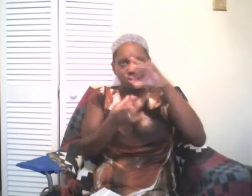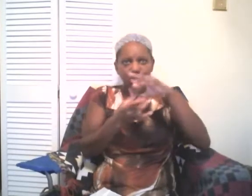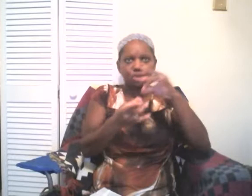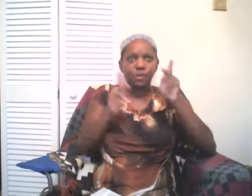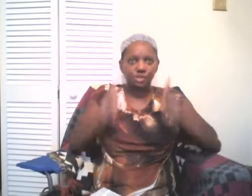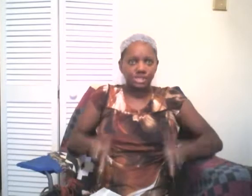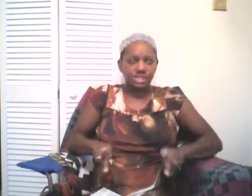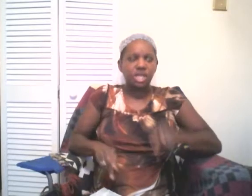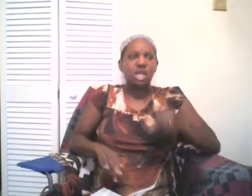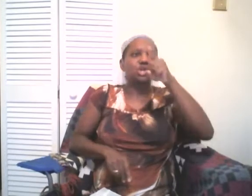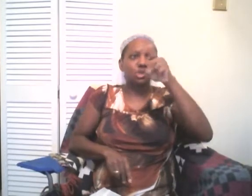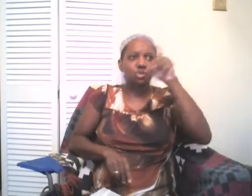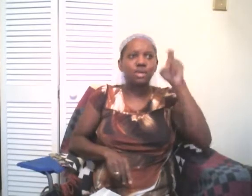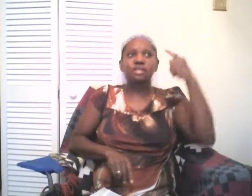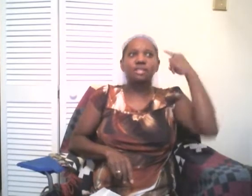spiritual person, you need to think.